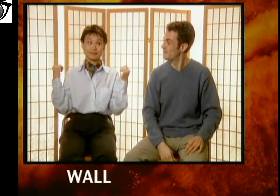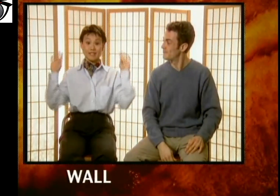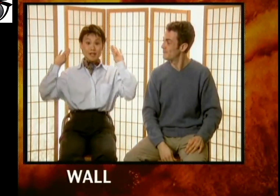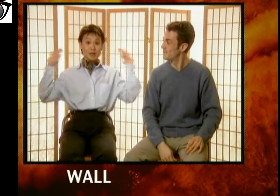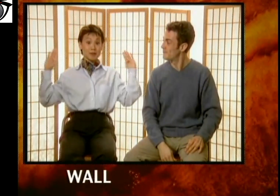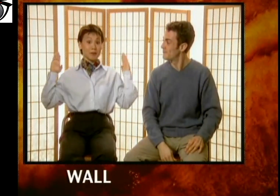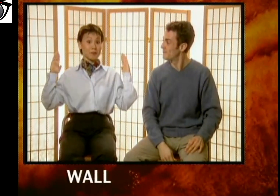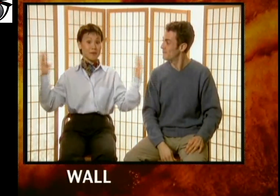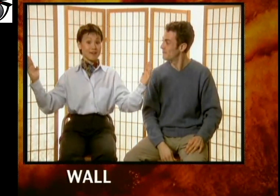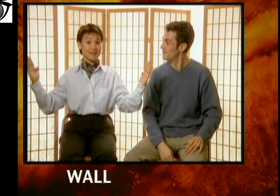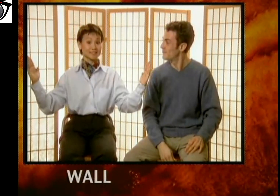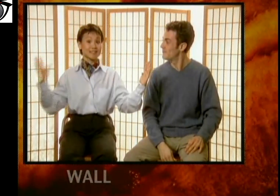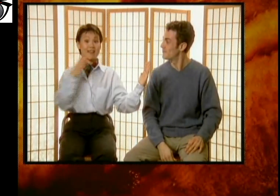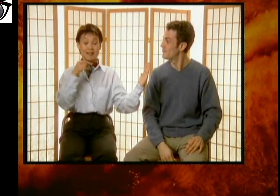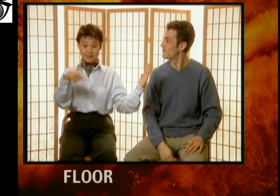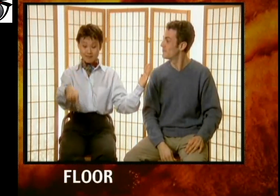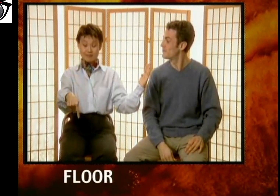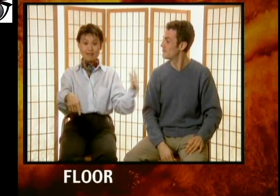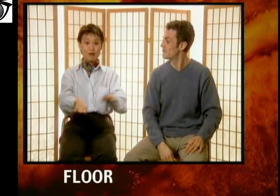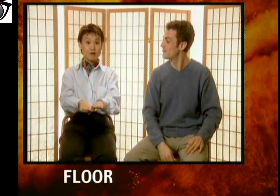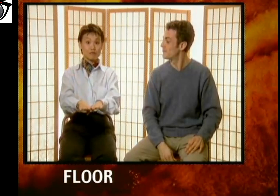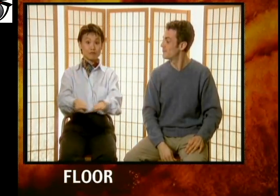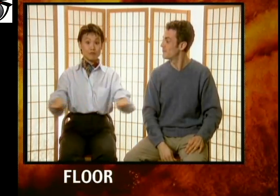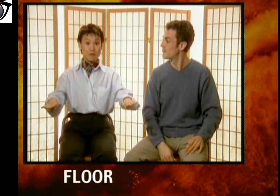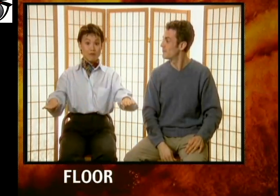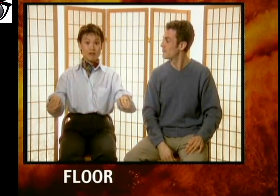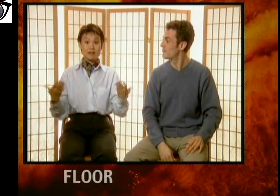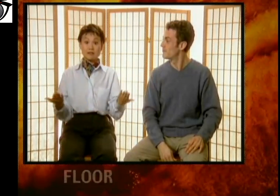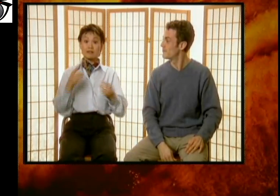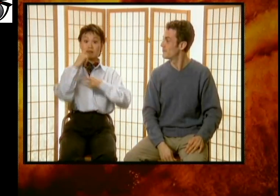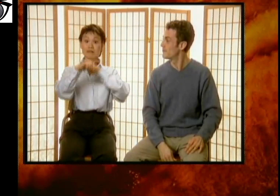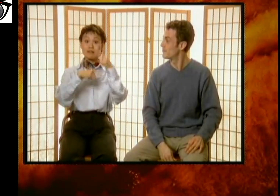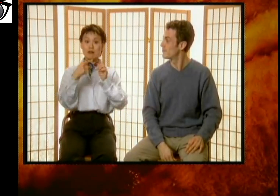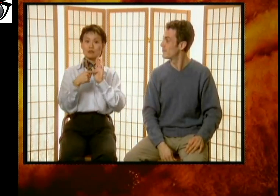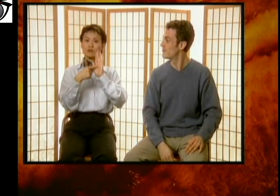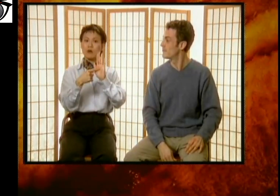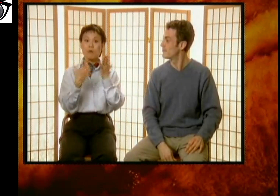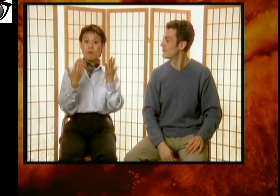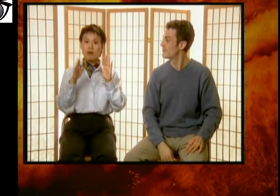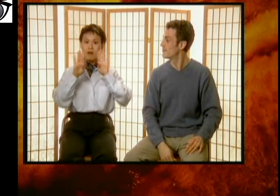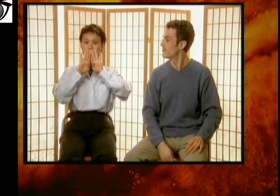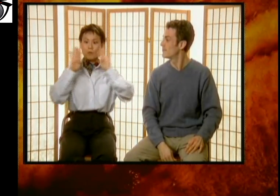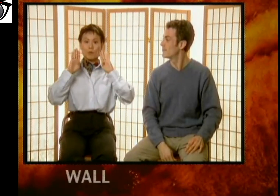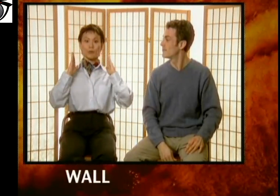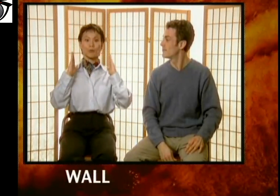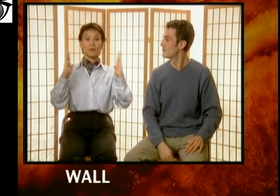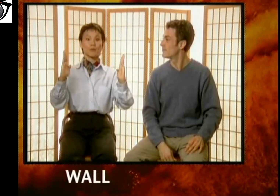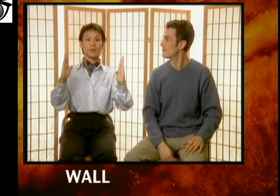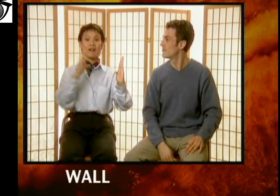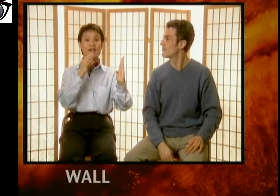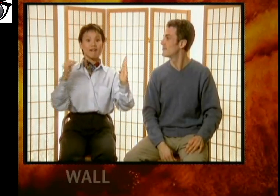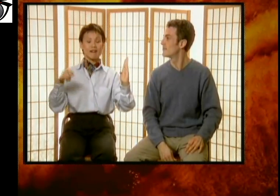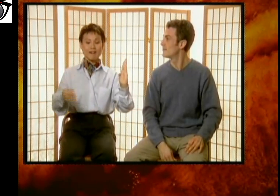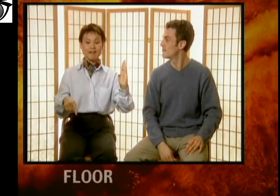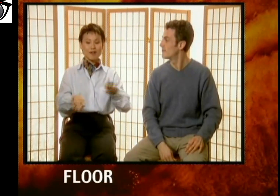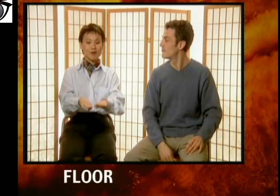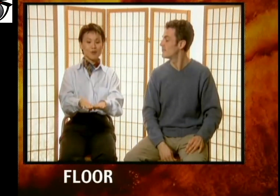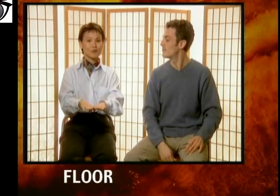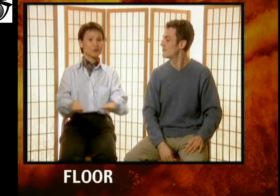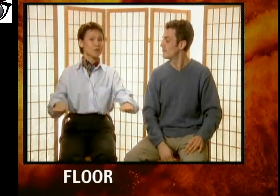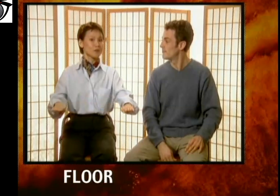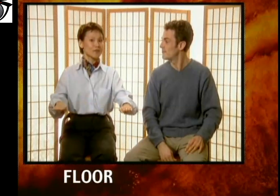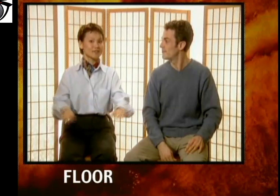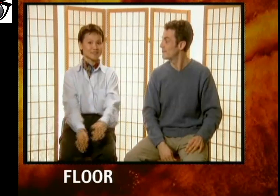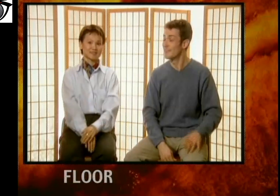And this is wall, and this is floor. Those signs show the flatness of the walls